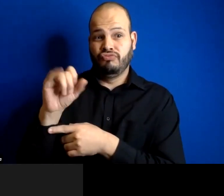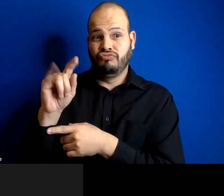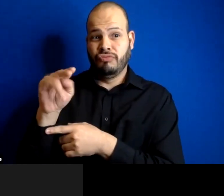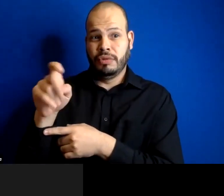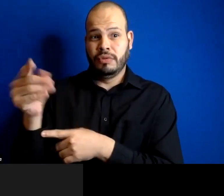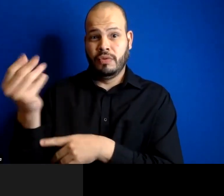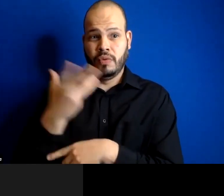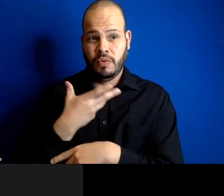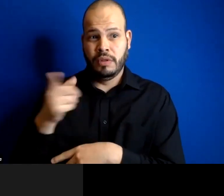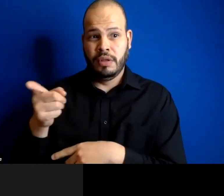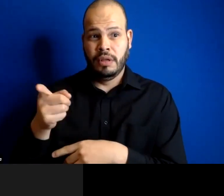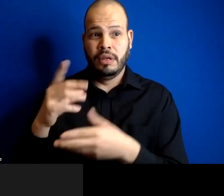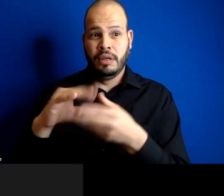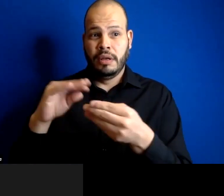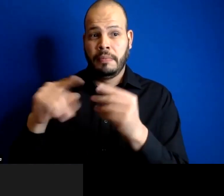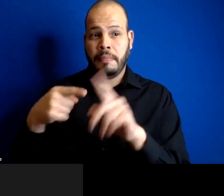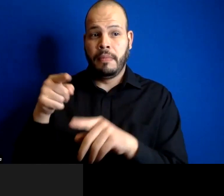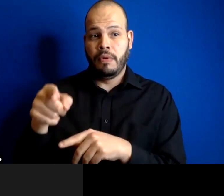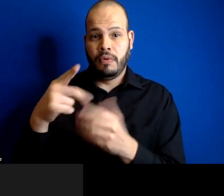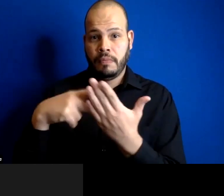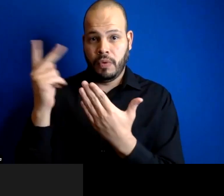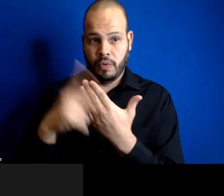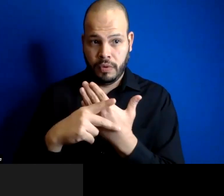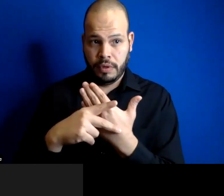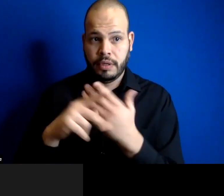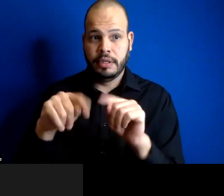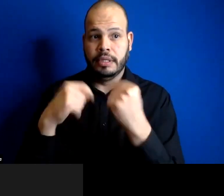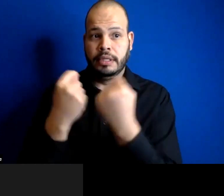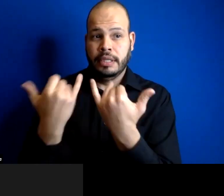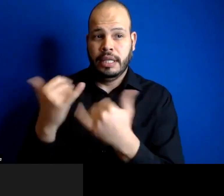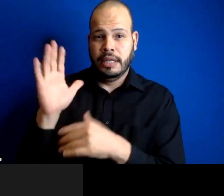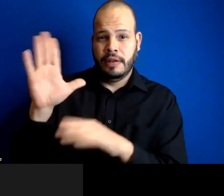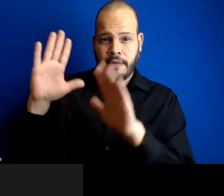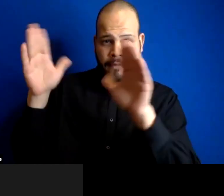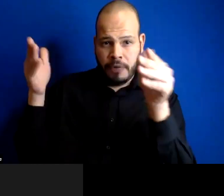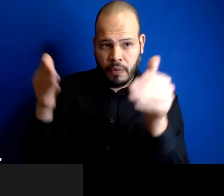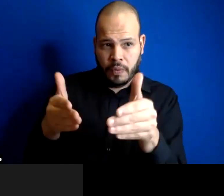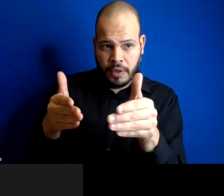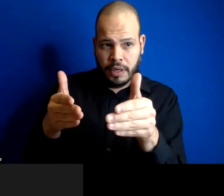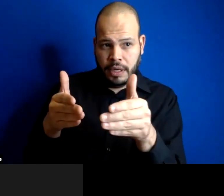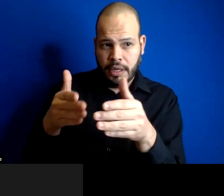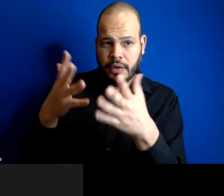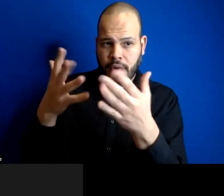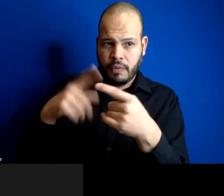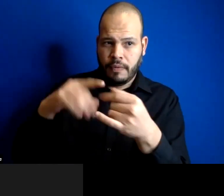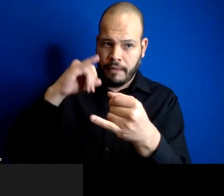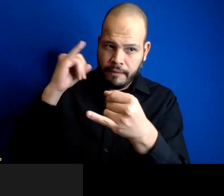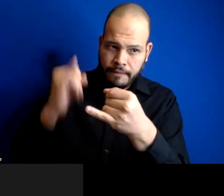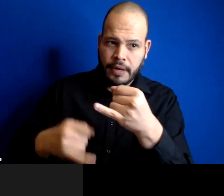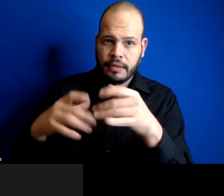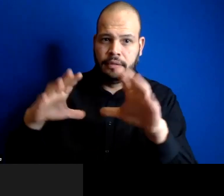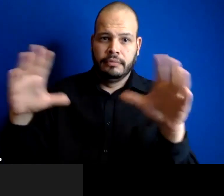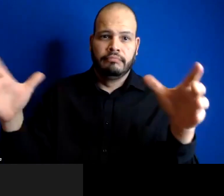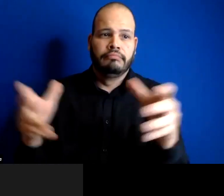team is right now, they're focusing on the final consolidated report to explain all of